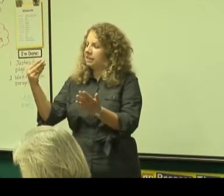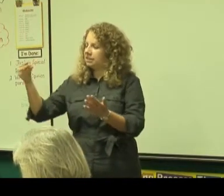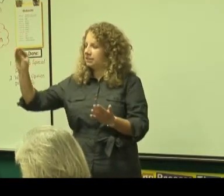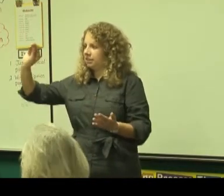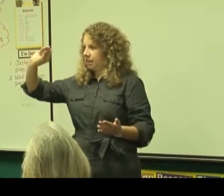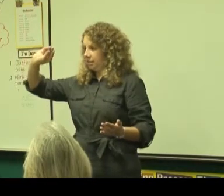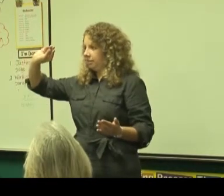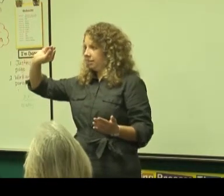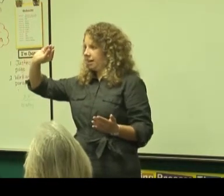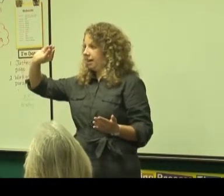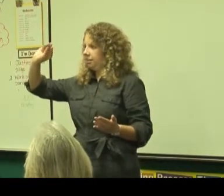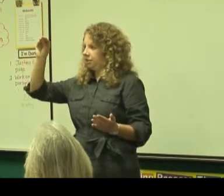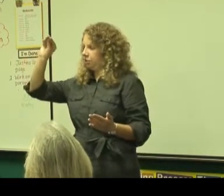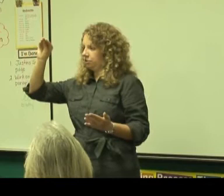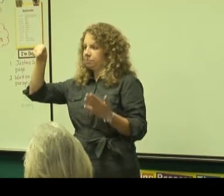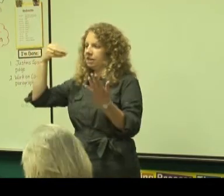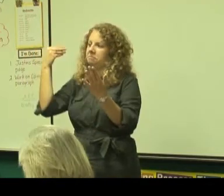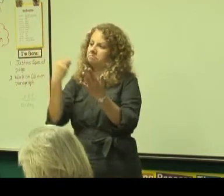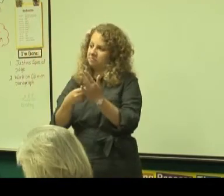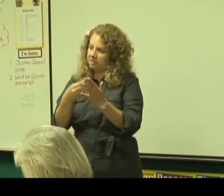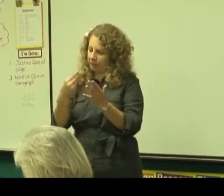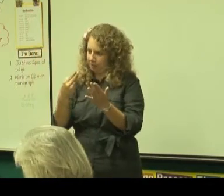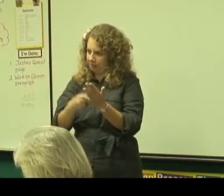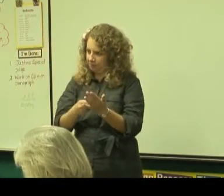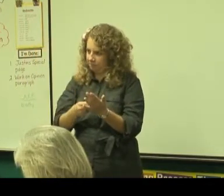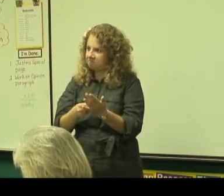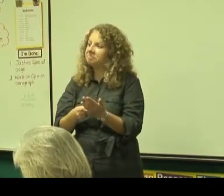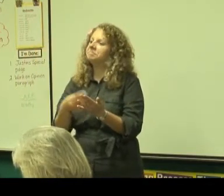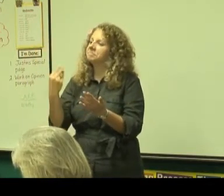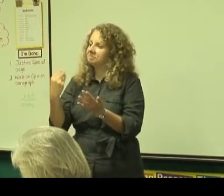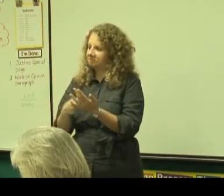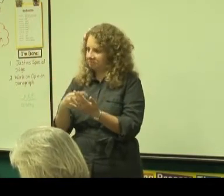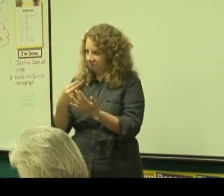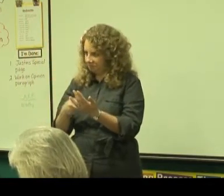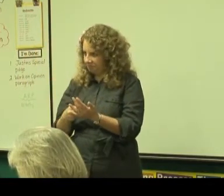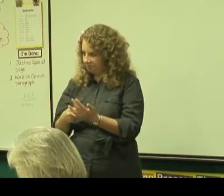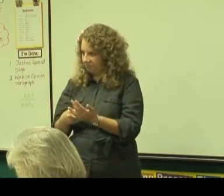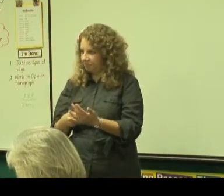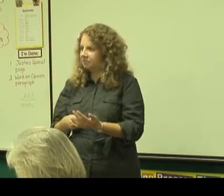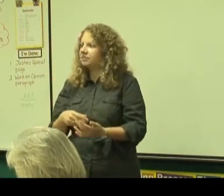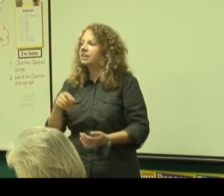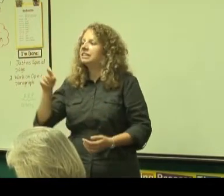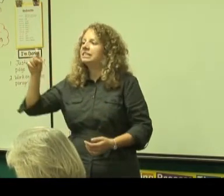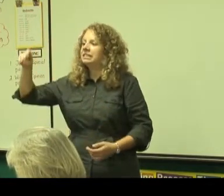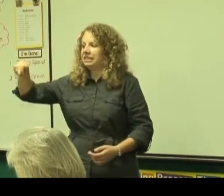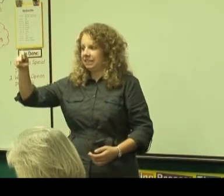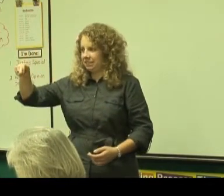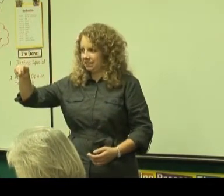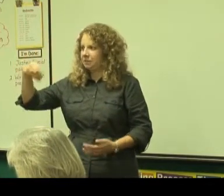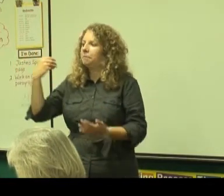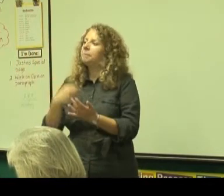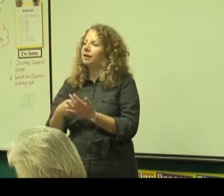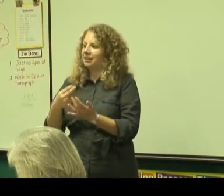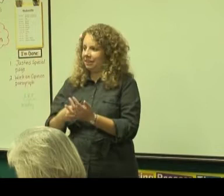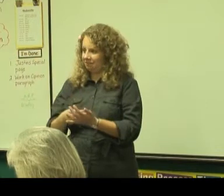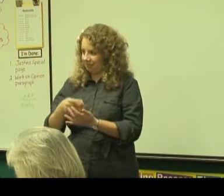is, yeah, like that, like you're holding money, tapping. He needs